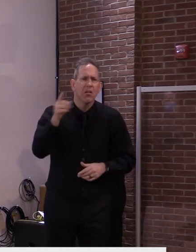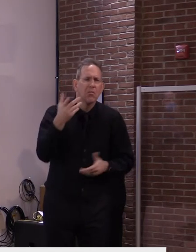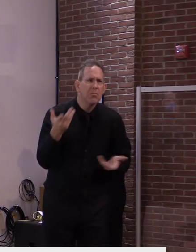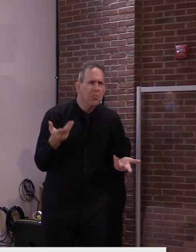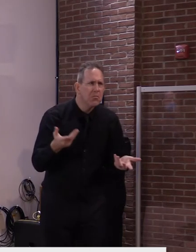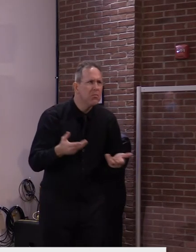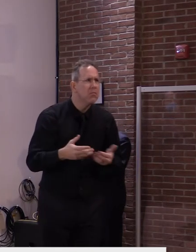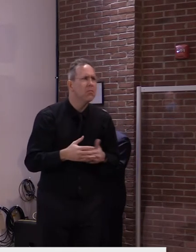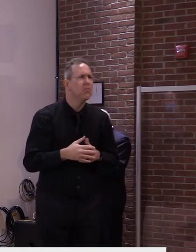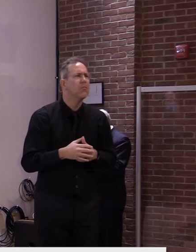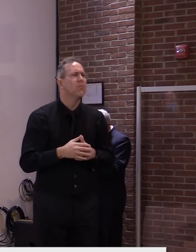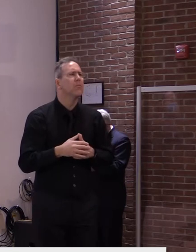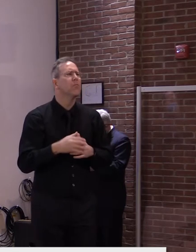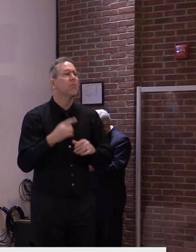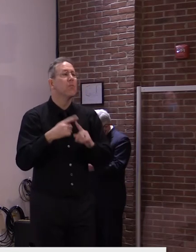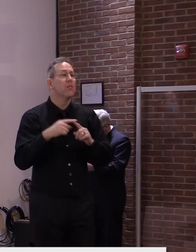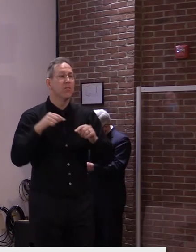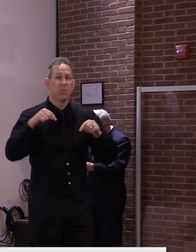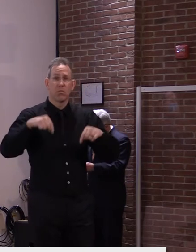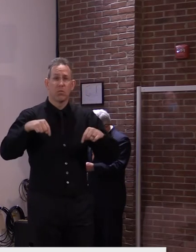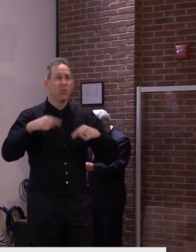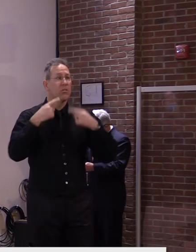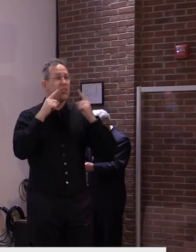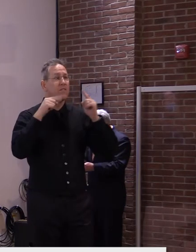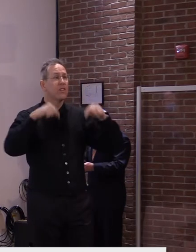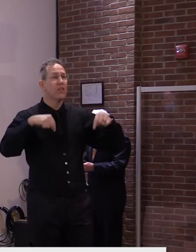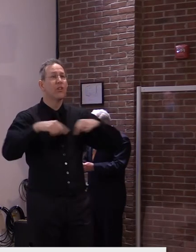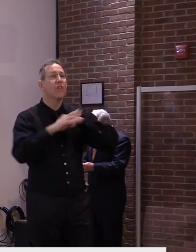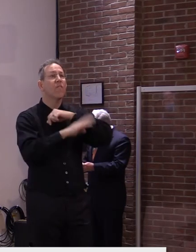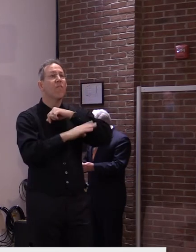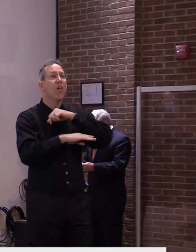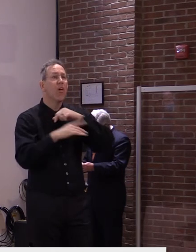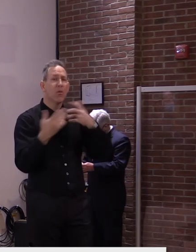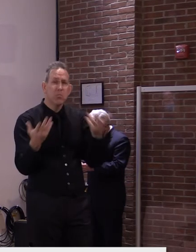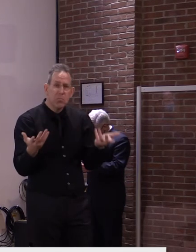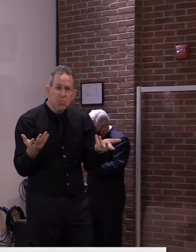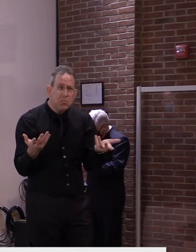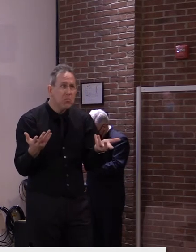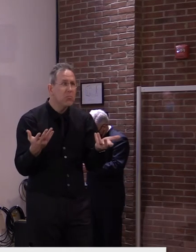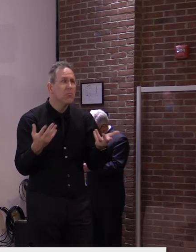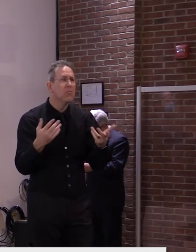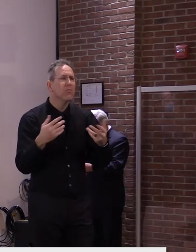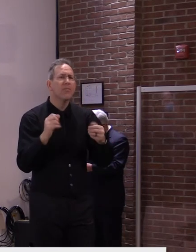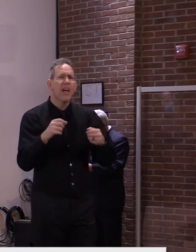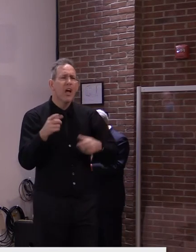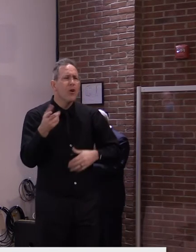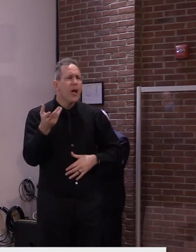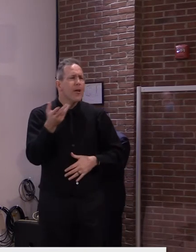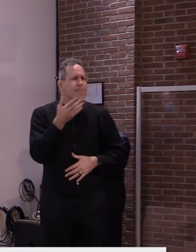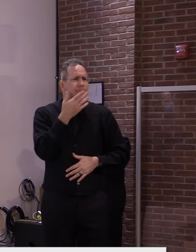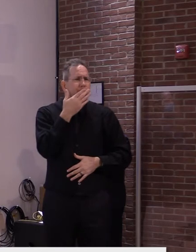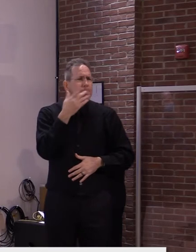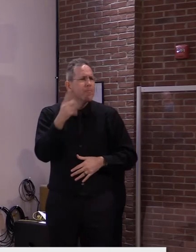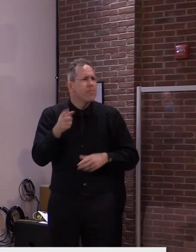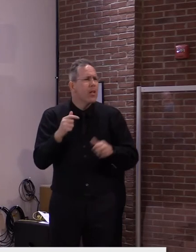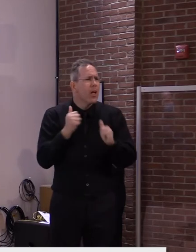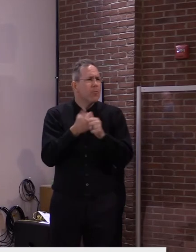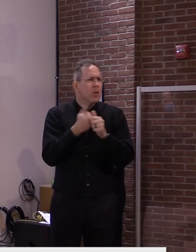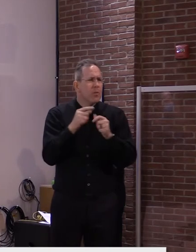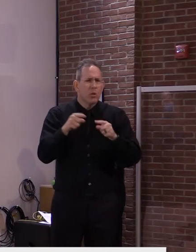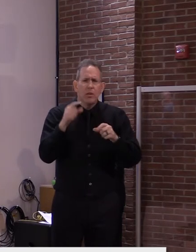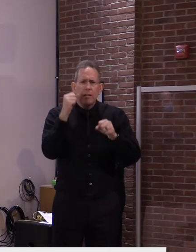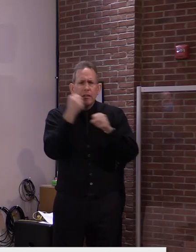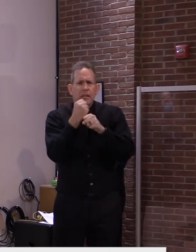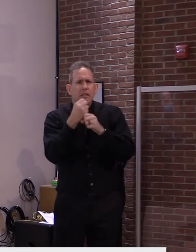in executing Vermont Fall Sports, can you give us an update on what statistical data you're referring to as